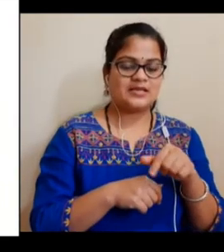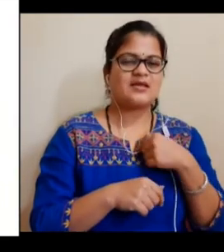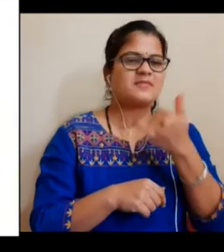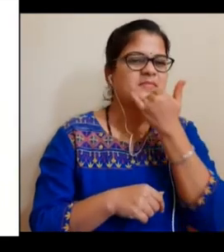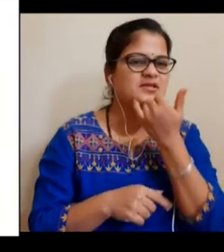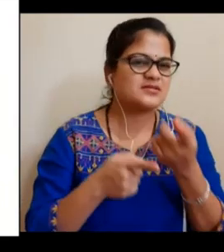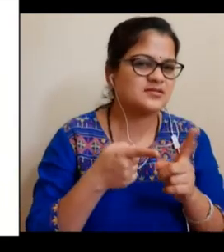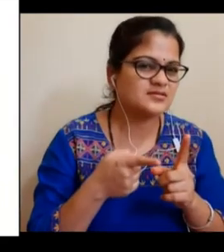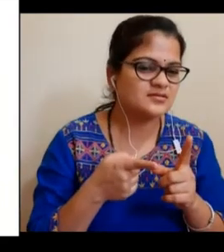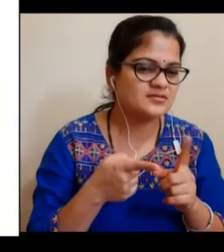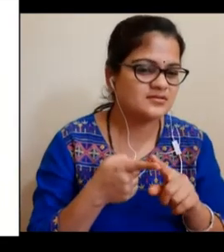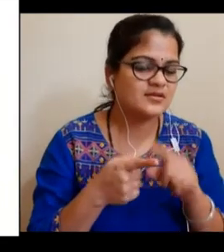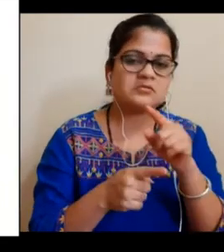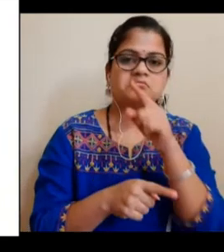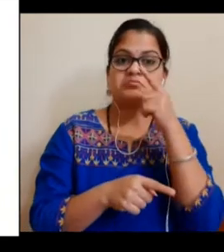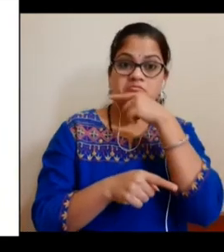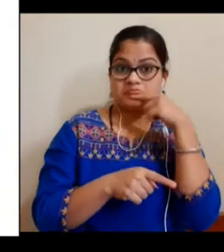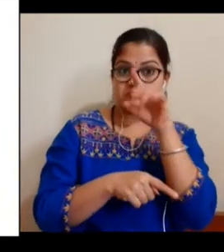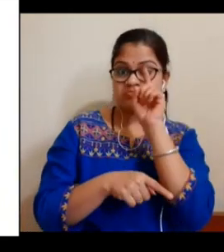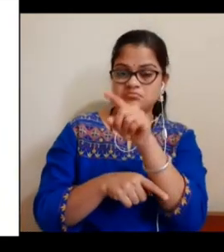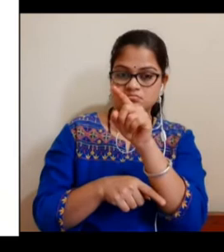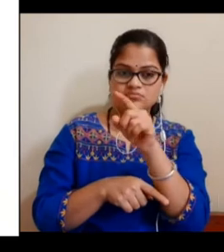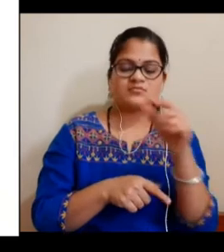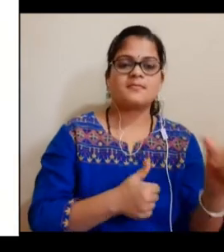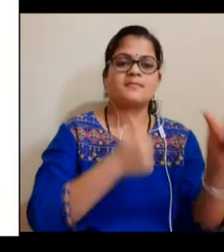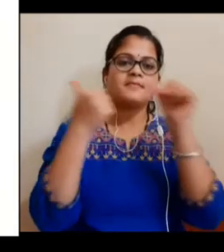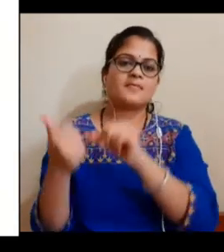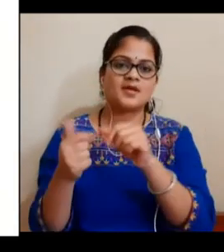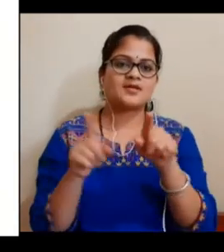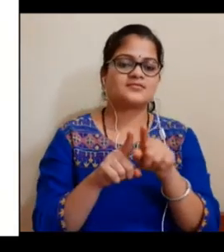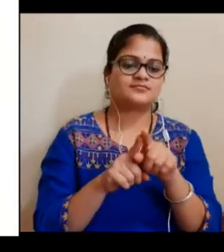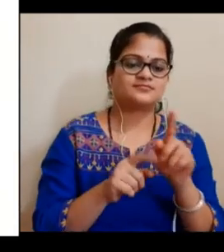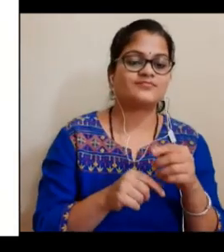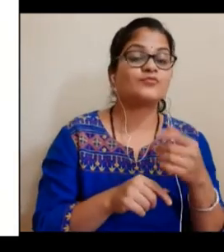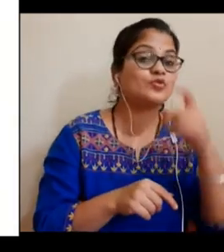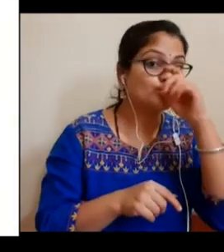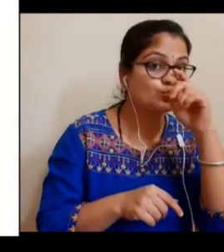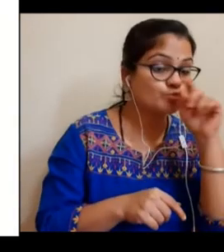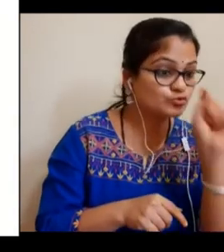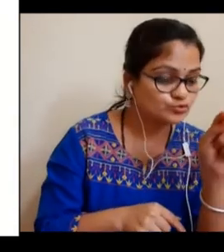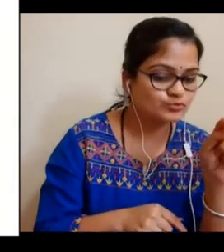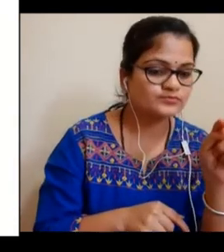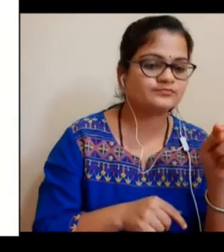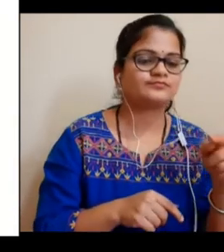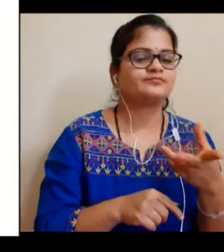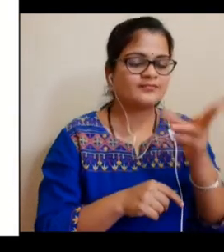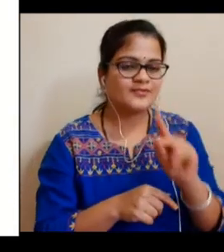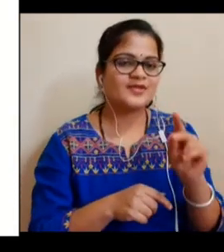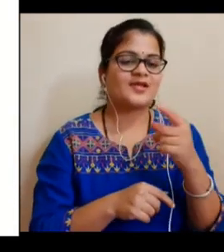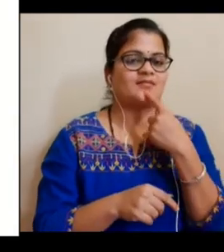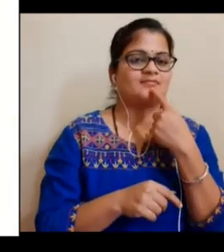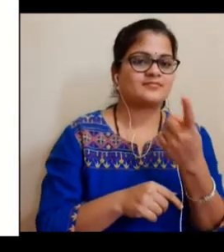choosing a wrong option. No, try again. And then I click here, it goes back to the game. I click blue. No,